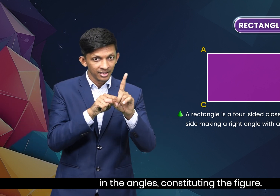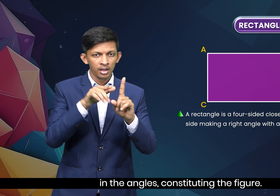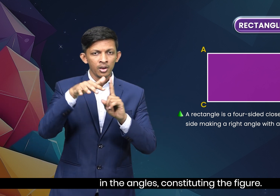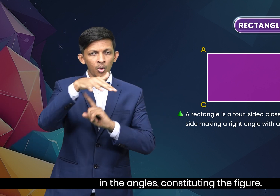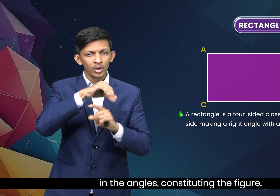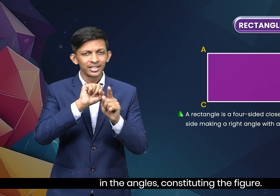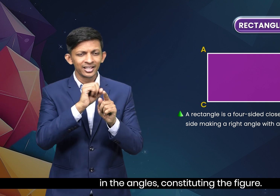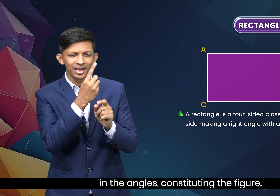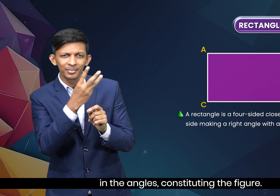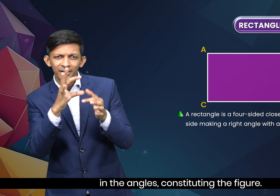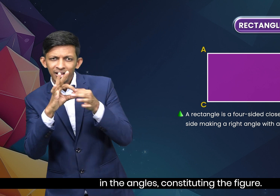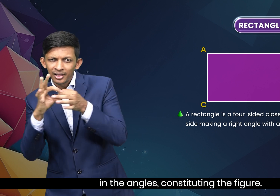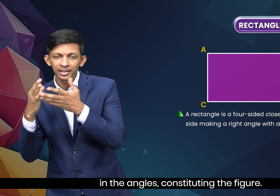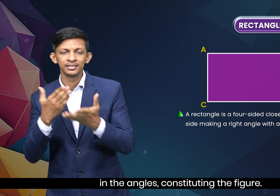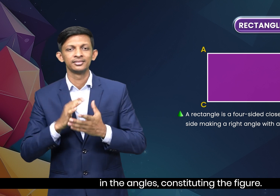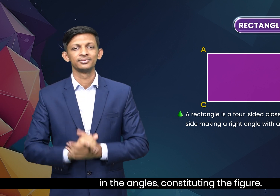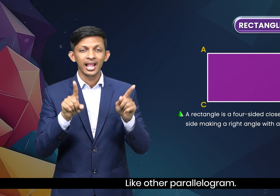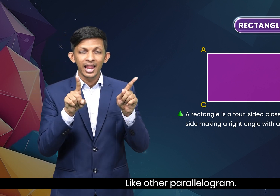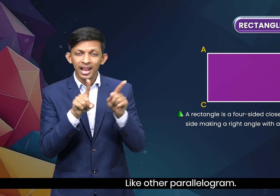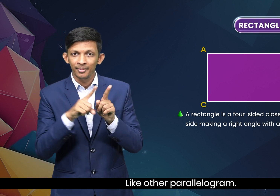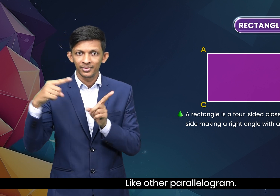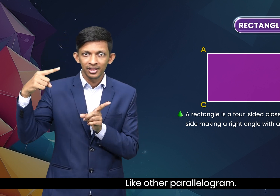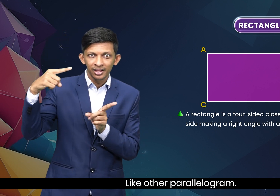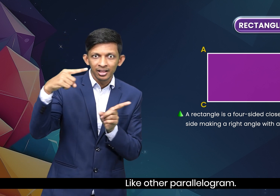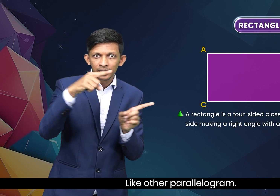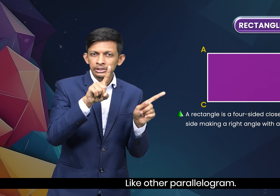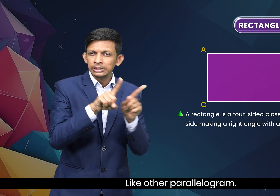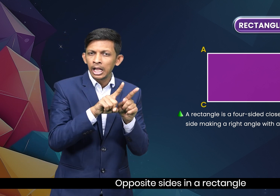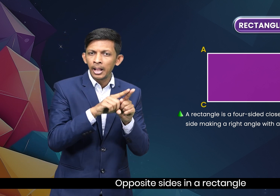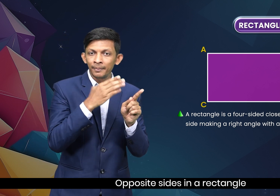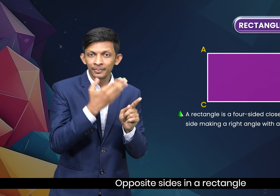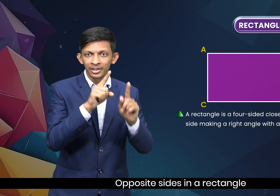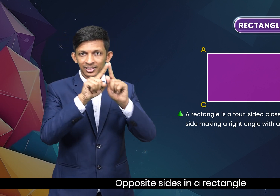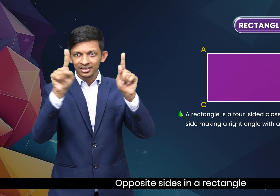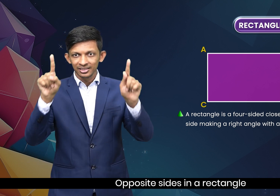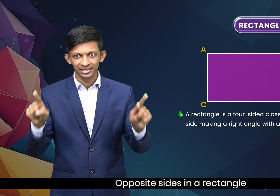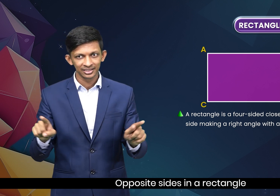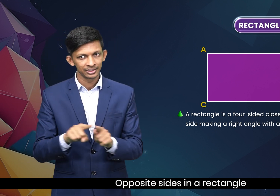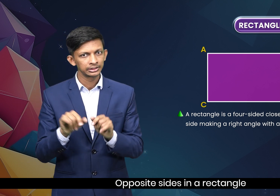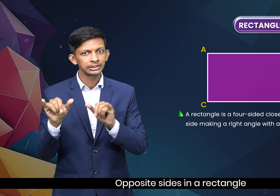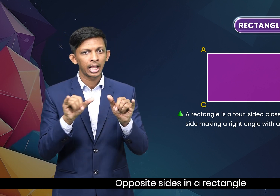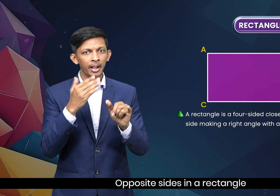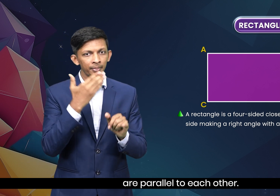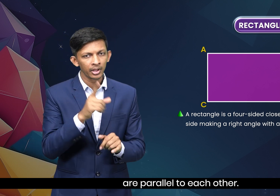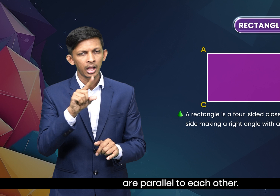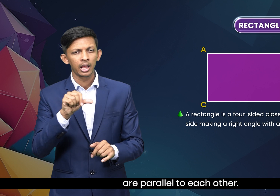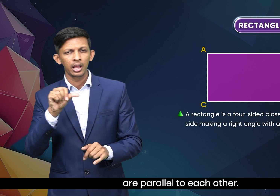angles constituting the figure. Like other parallelograms, opposite sides in a rectangle are parallel to